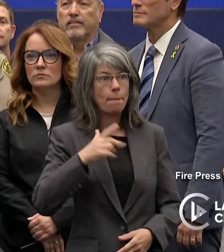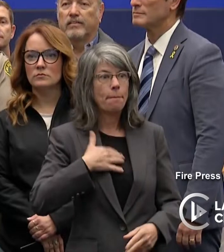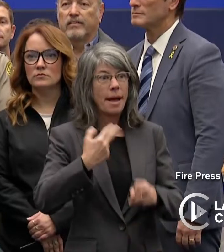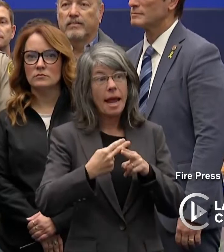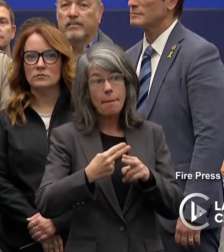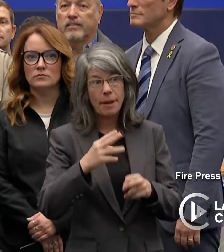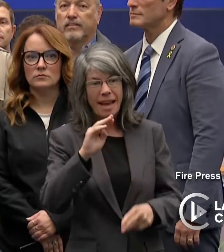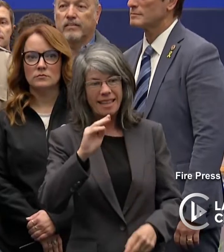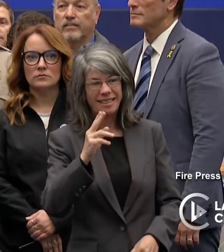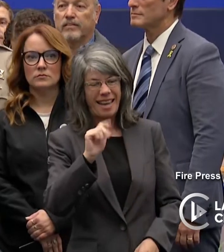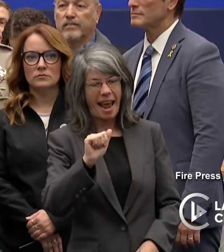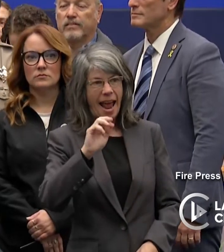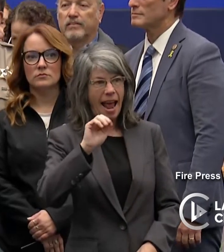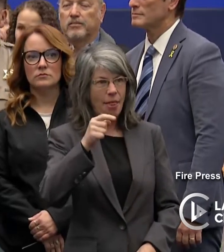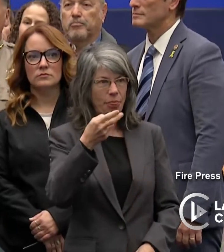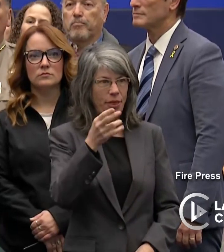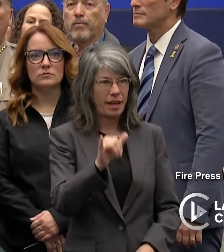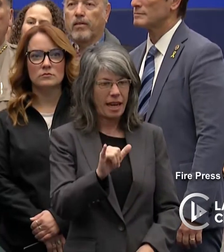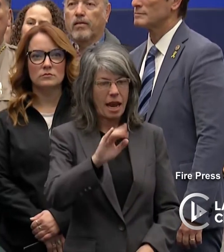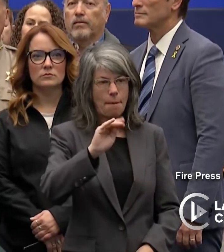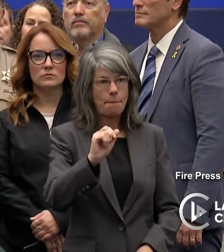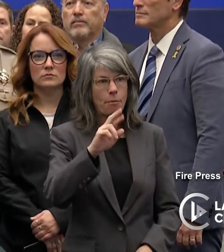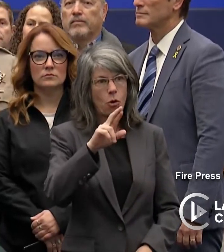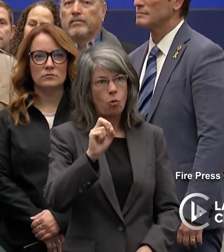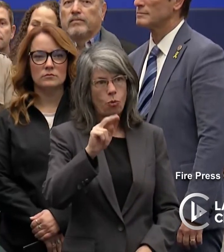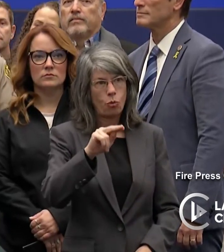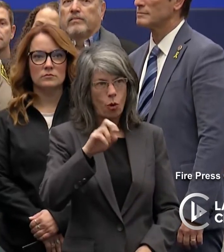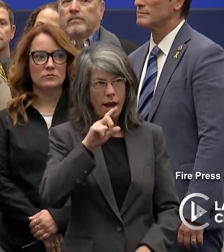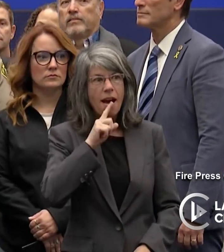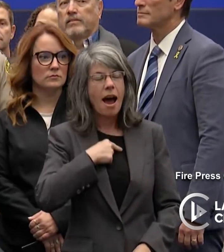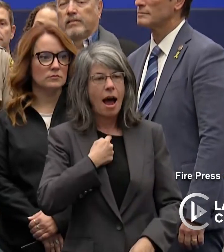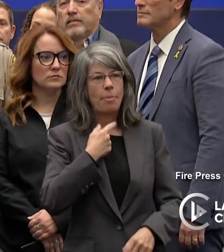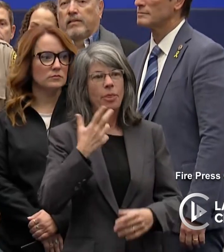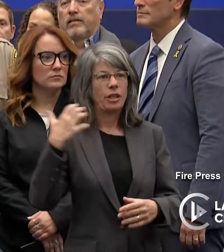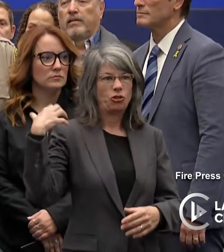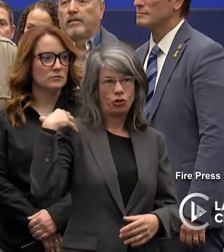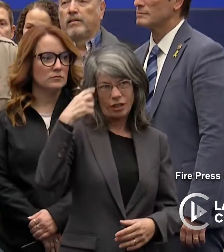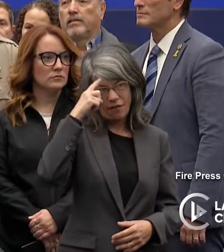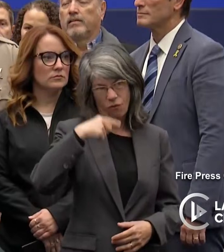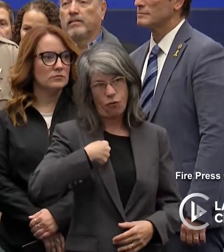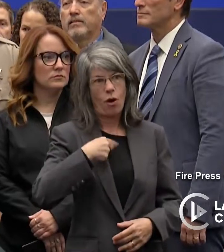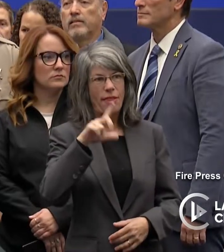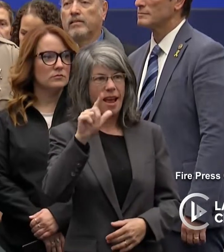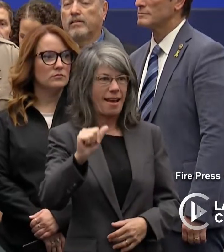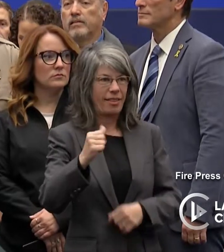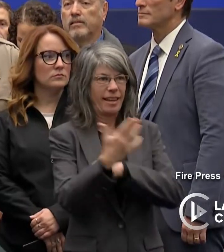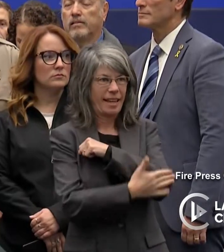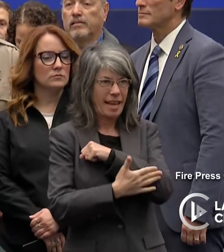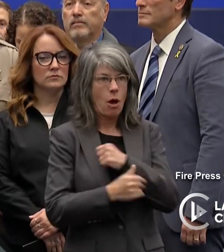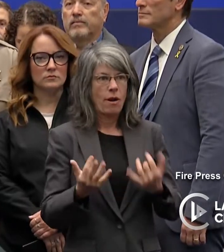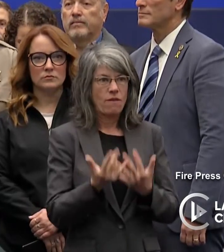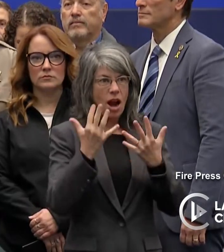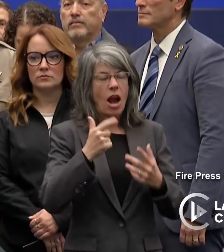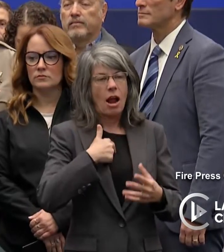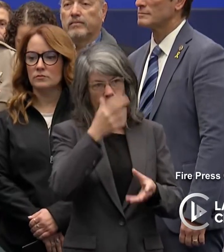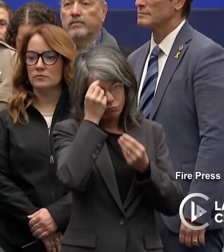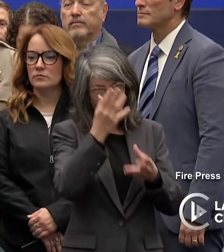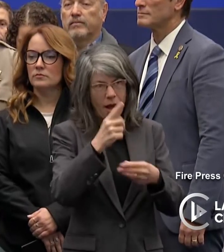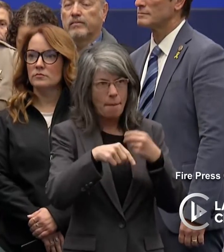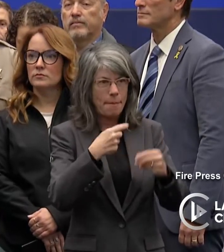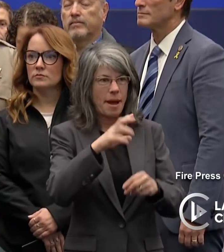Anthony Maroney. I am the Fire Chief of the County of Los Angeles Fire Department, and I will provide an Eaton Fire